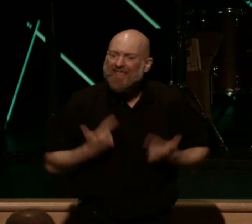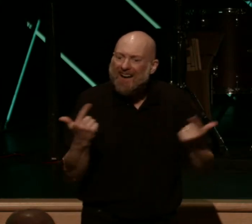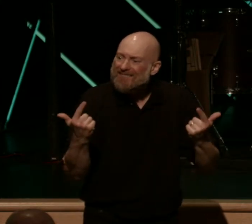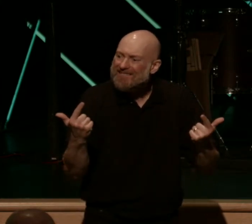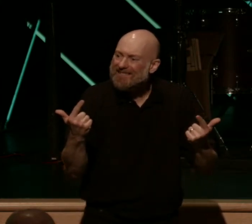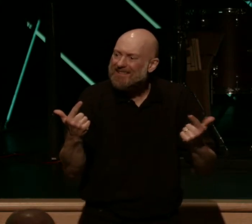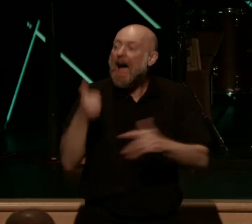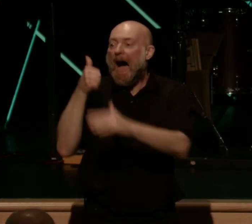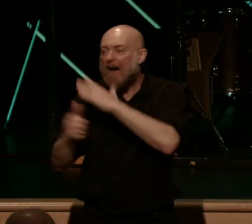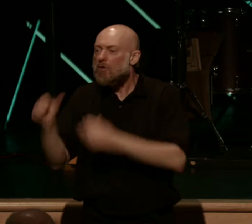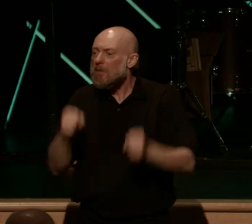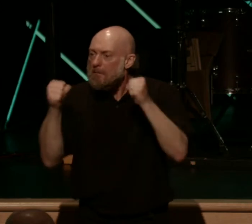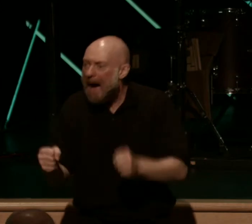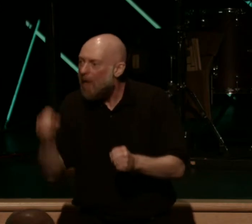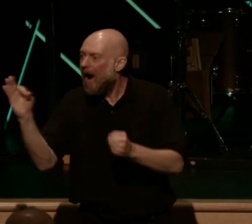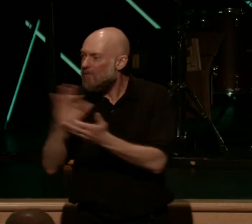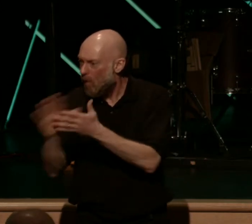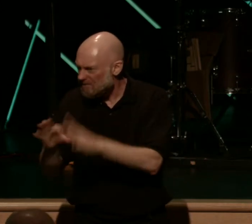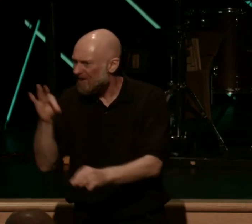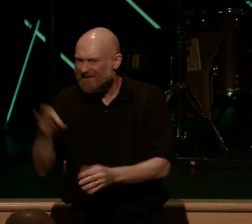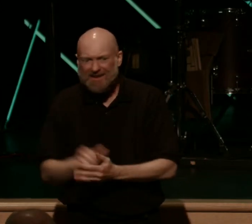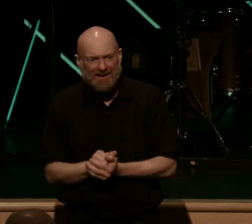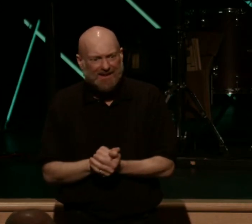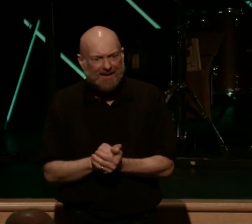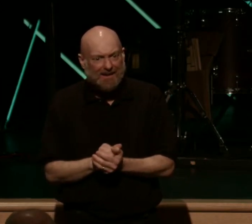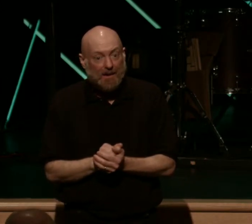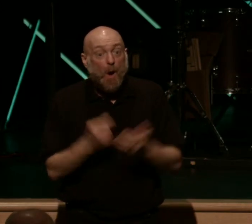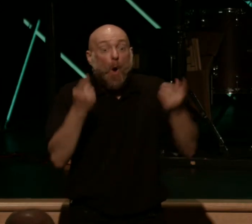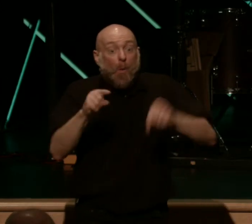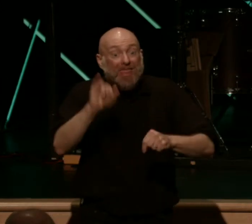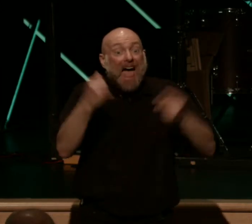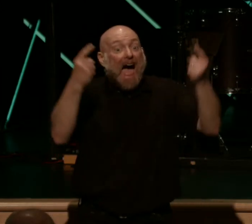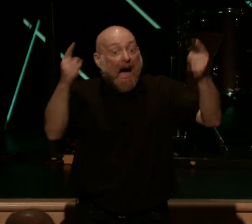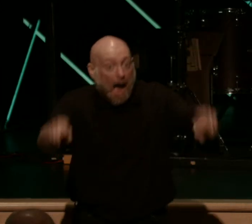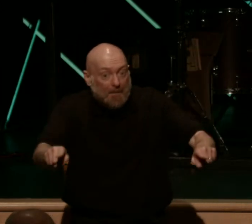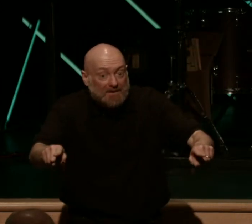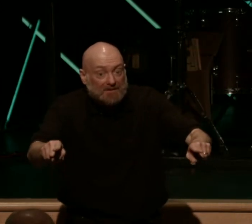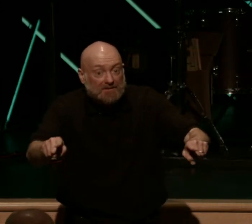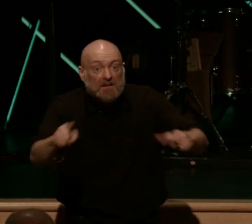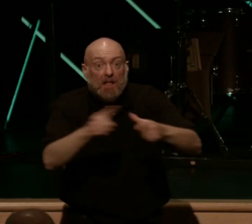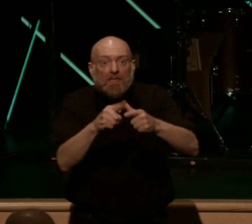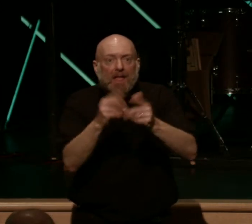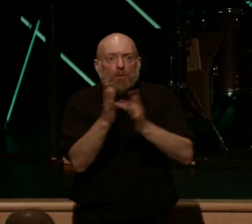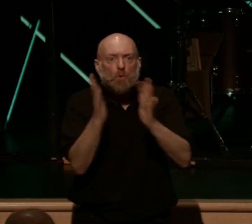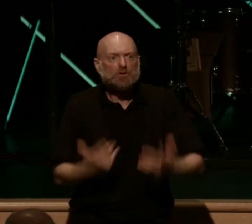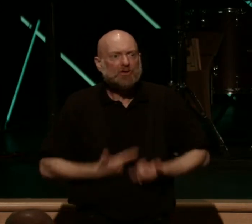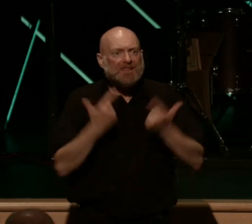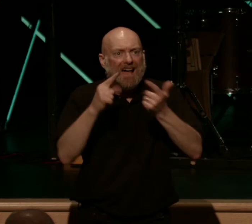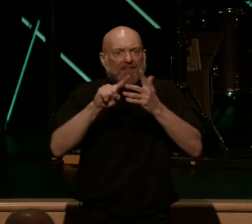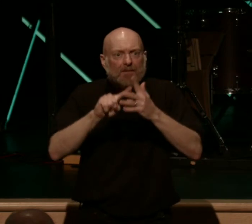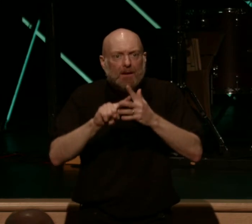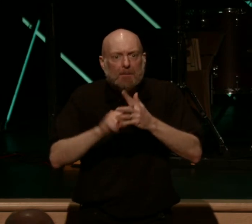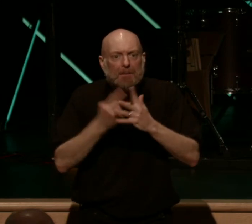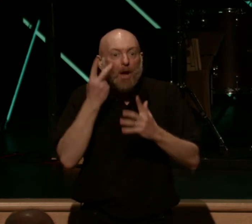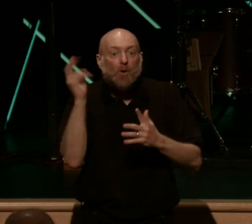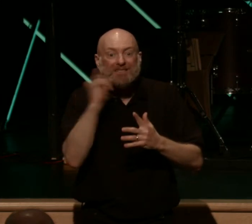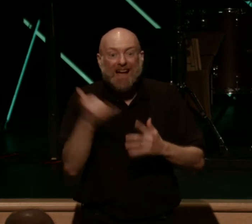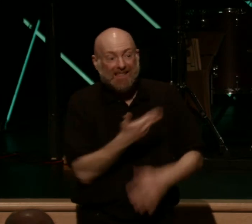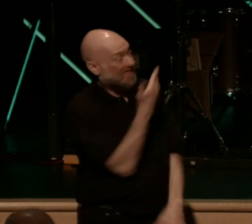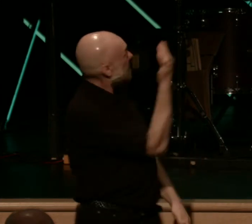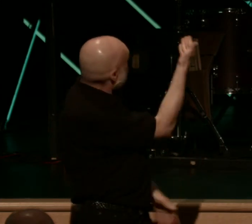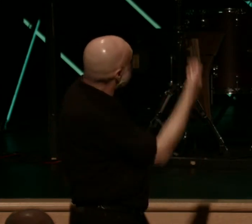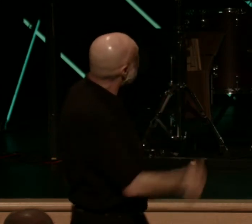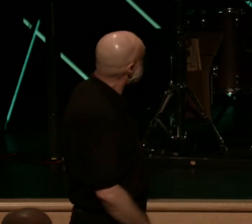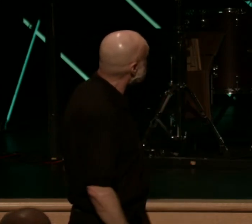lives under the power of the Holy Spirit. Because when that happens, the Christian life begins to look something like this up